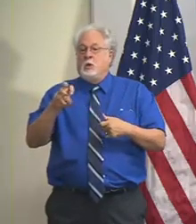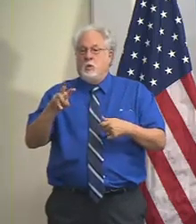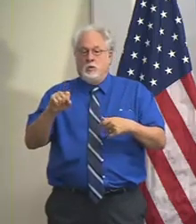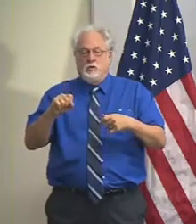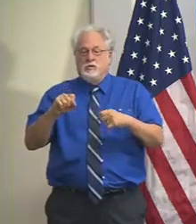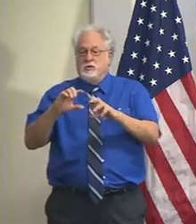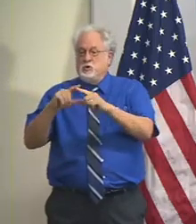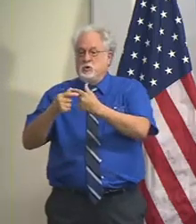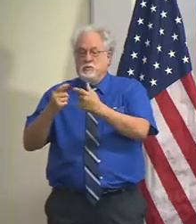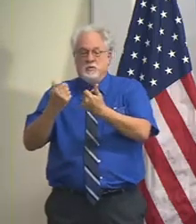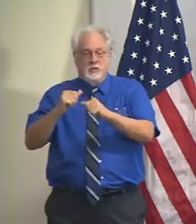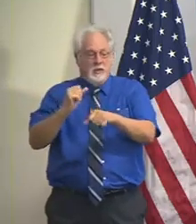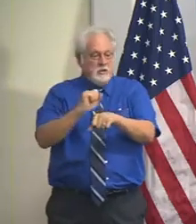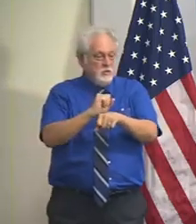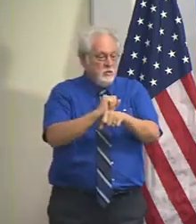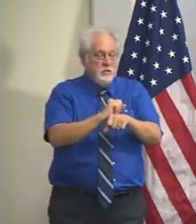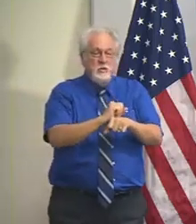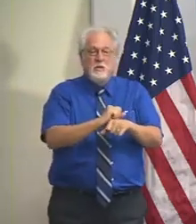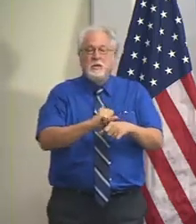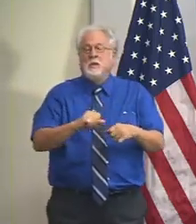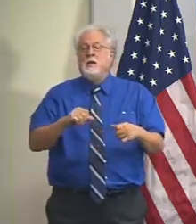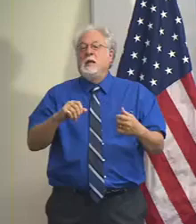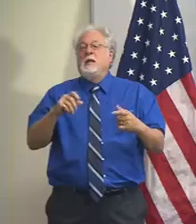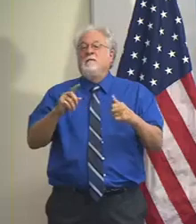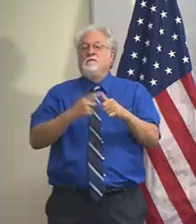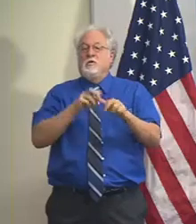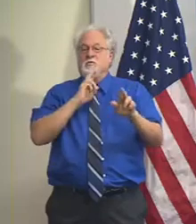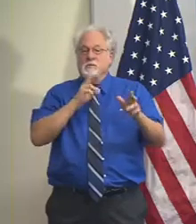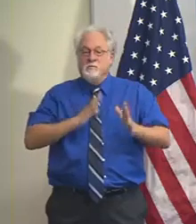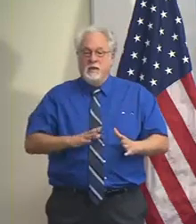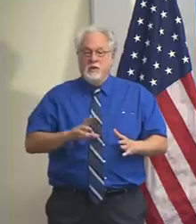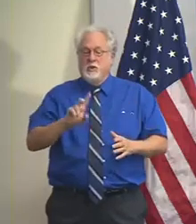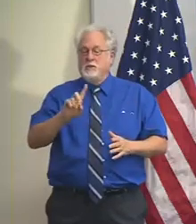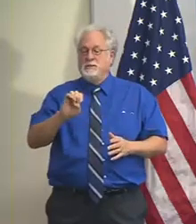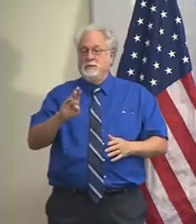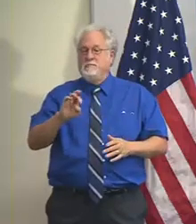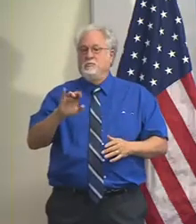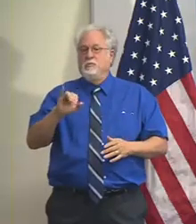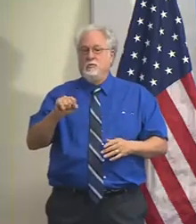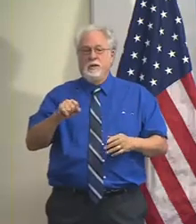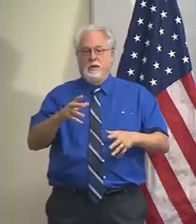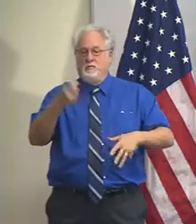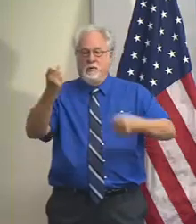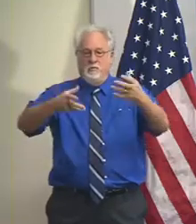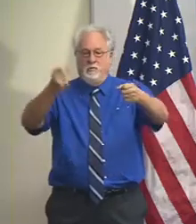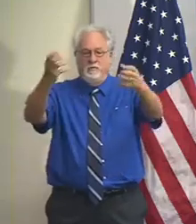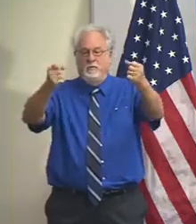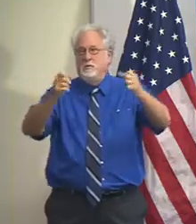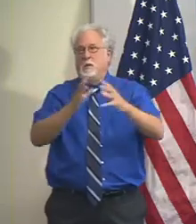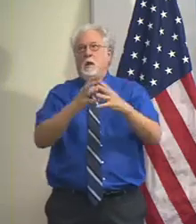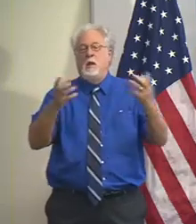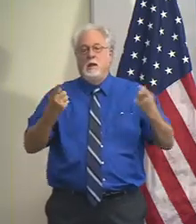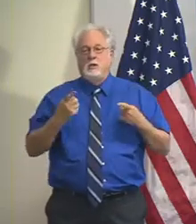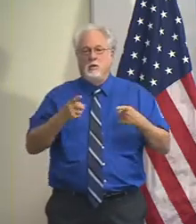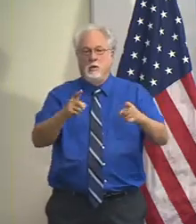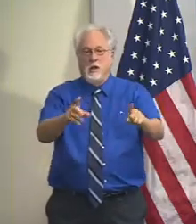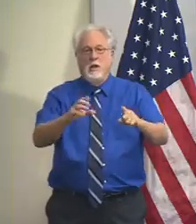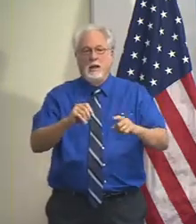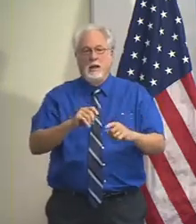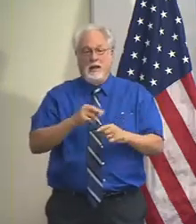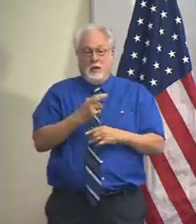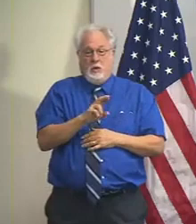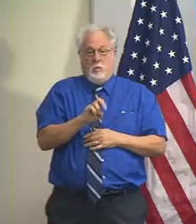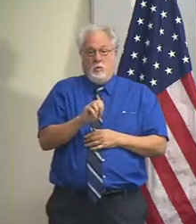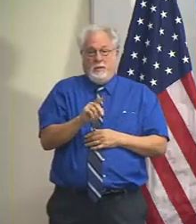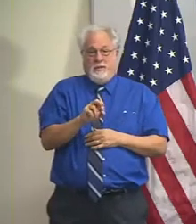work, again, first responders, debris removal, there's a lot going on. And there are strained resources as